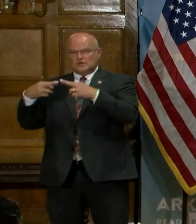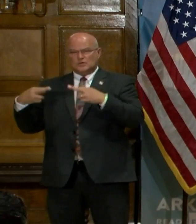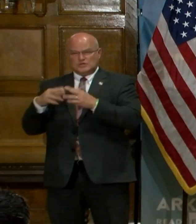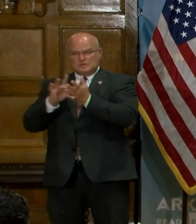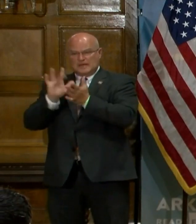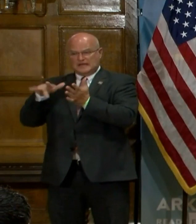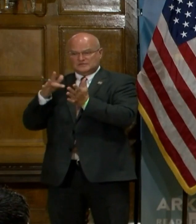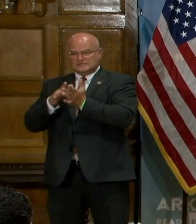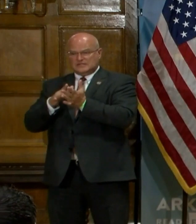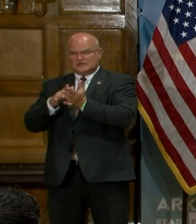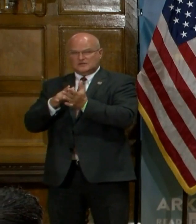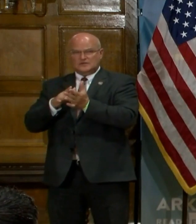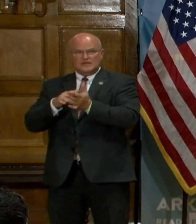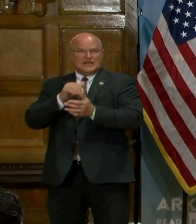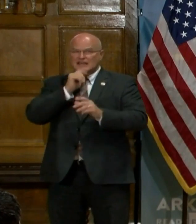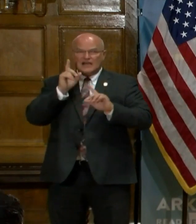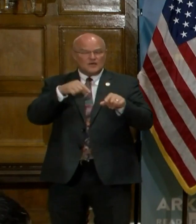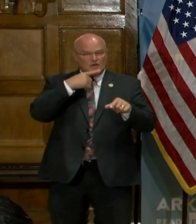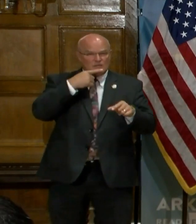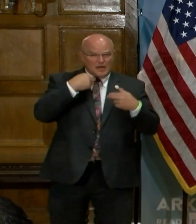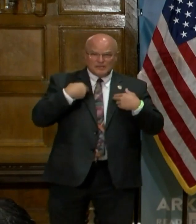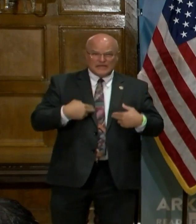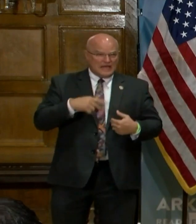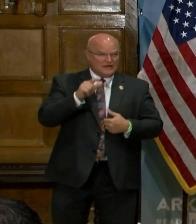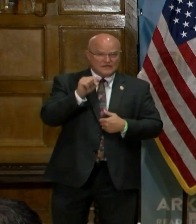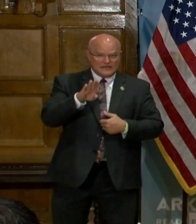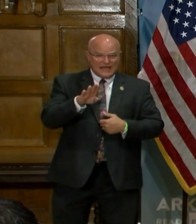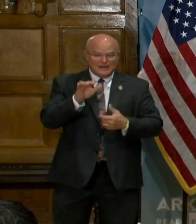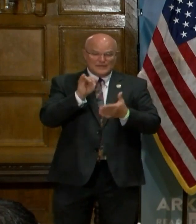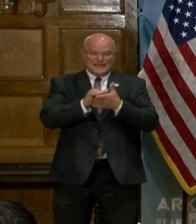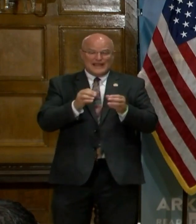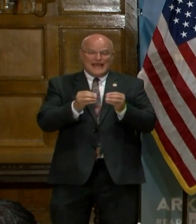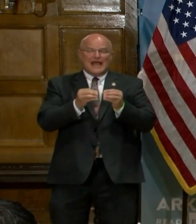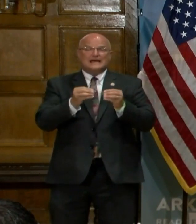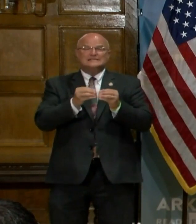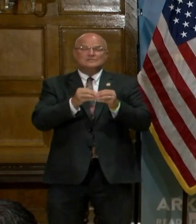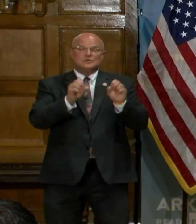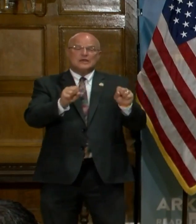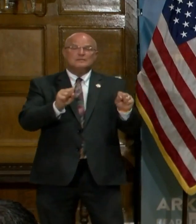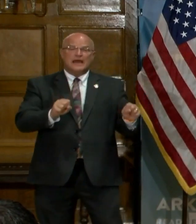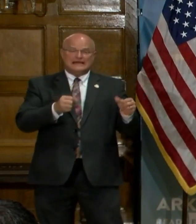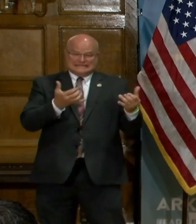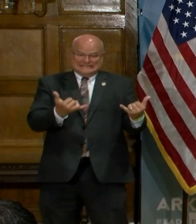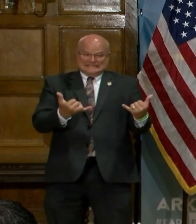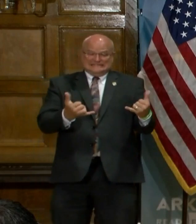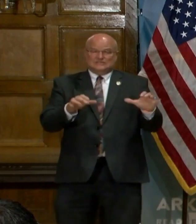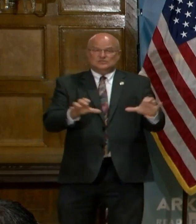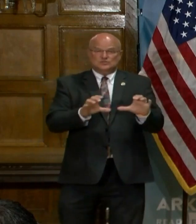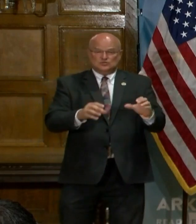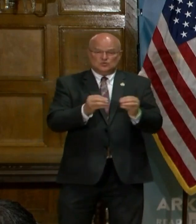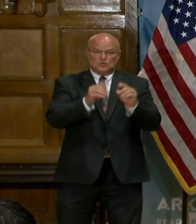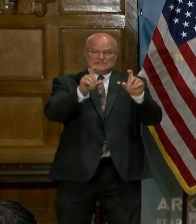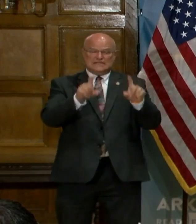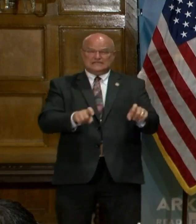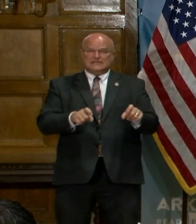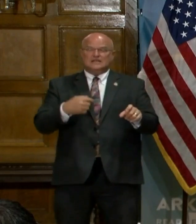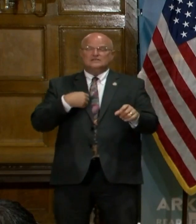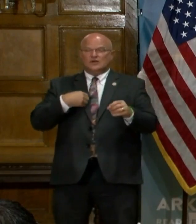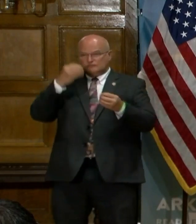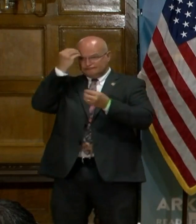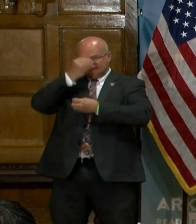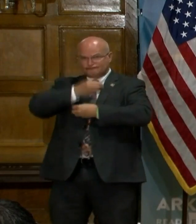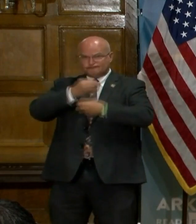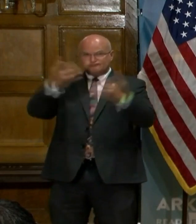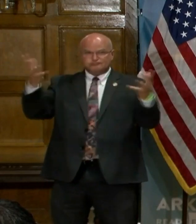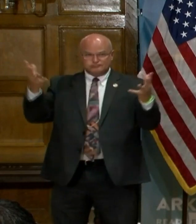Center, not sufficiently going to our public health lab, which has more capacity currently to do that. So we need to get the word